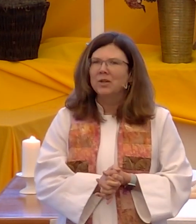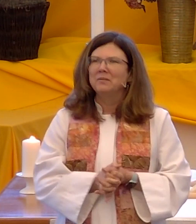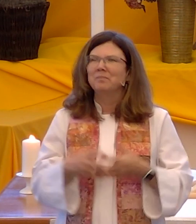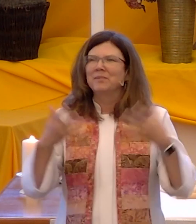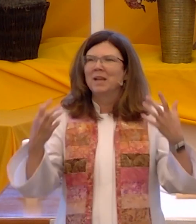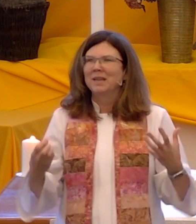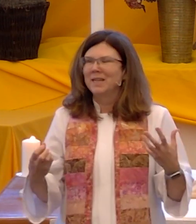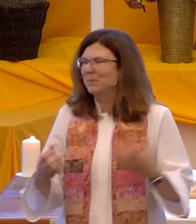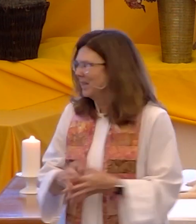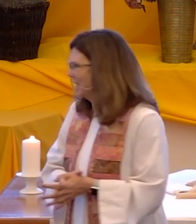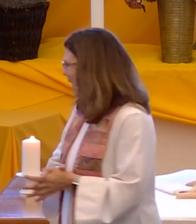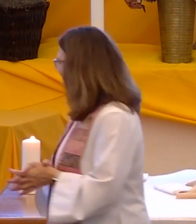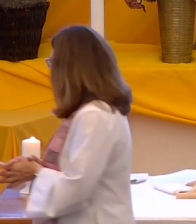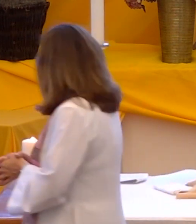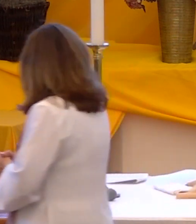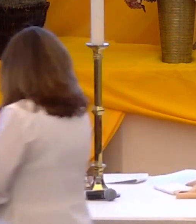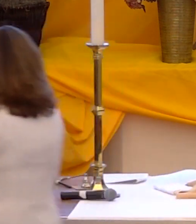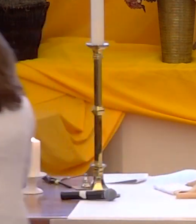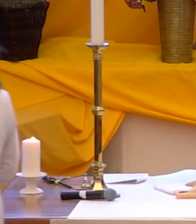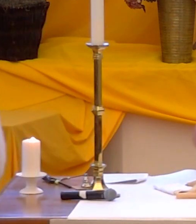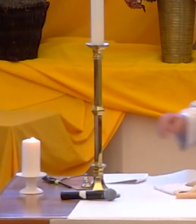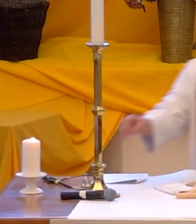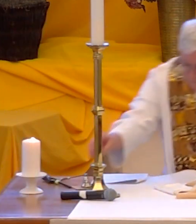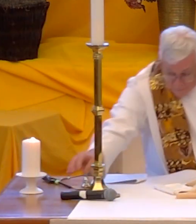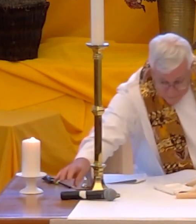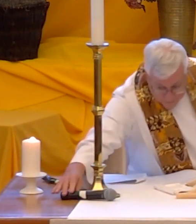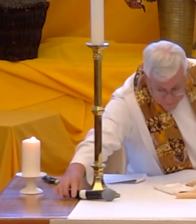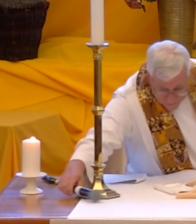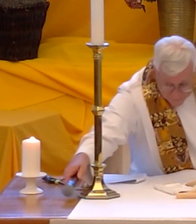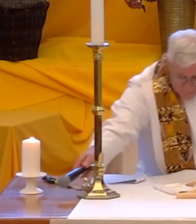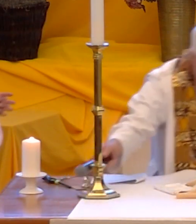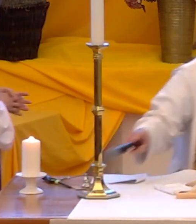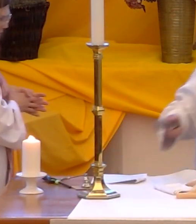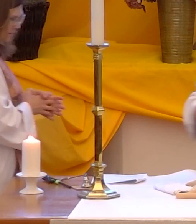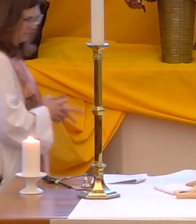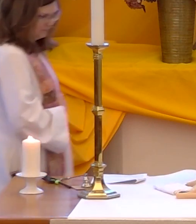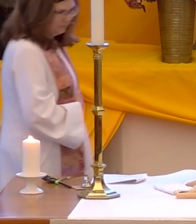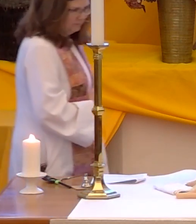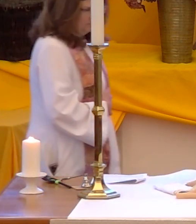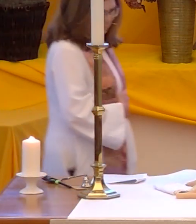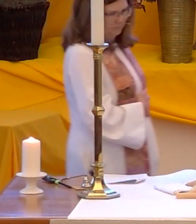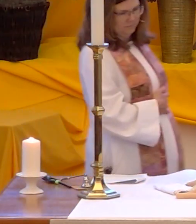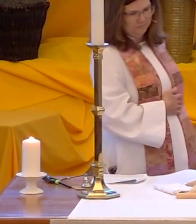That's good. Let us begin now our prayer of great thanksgiving.